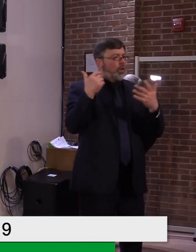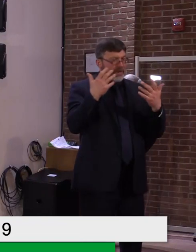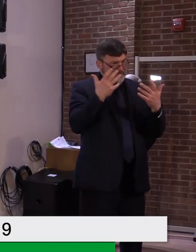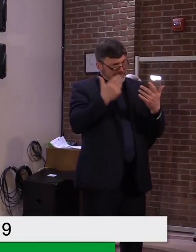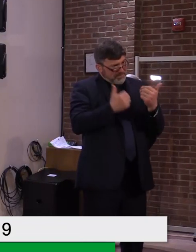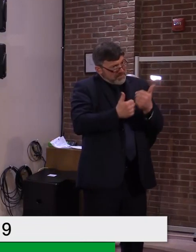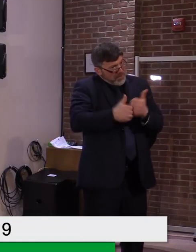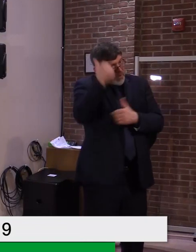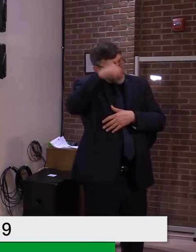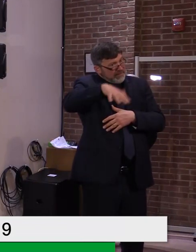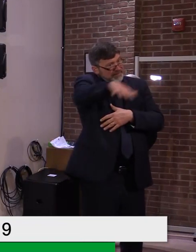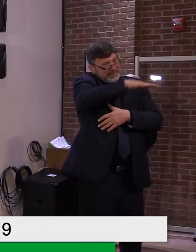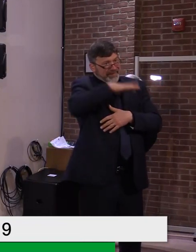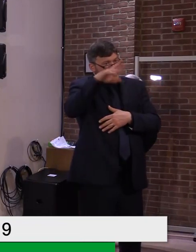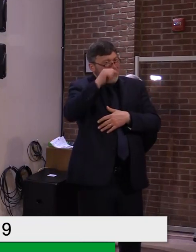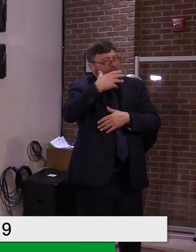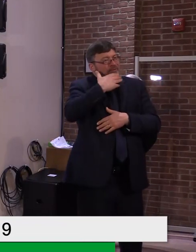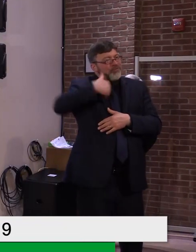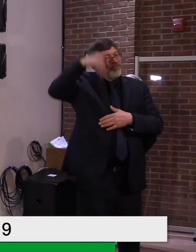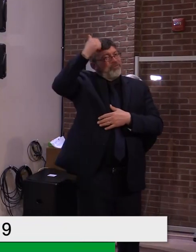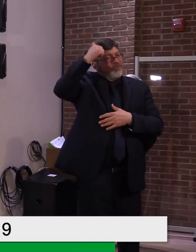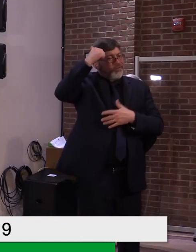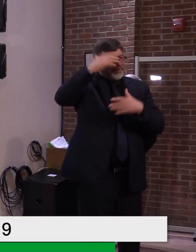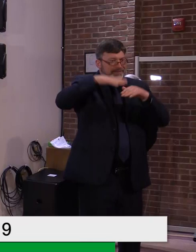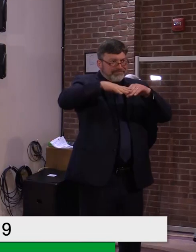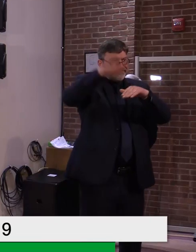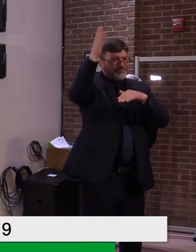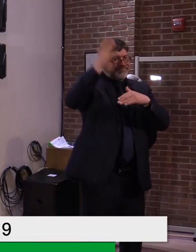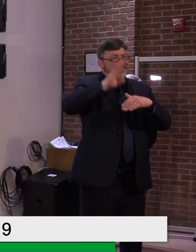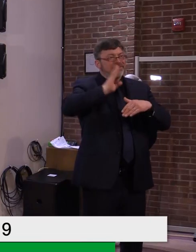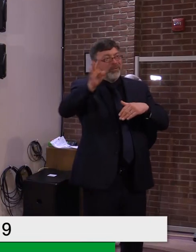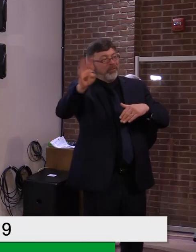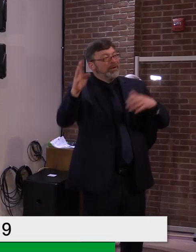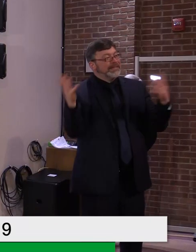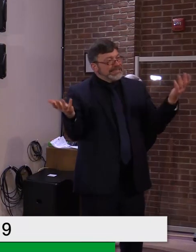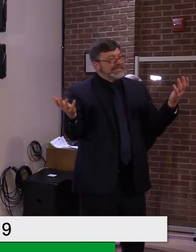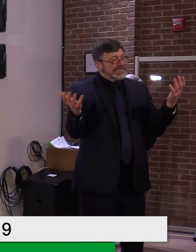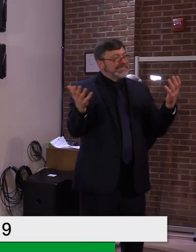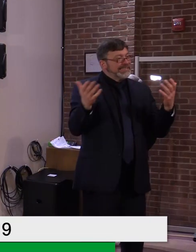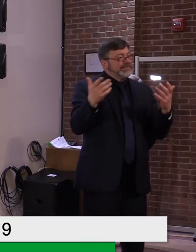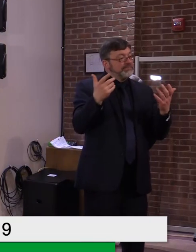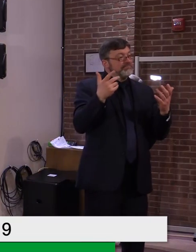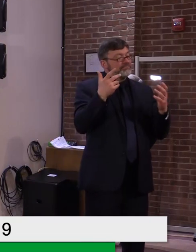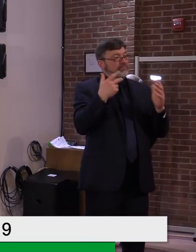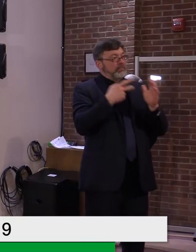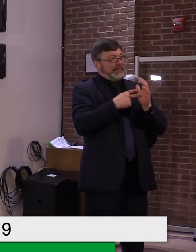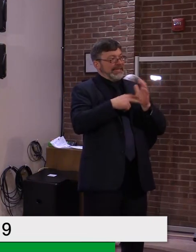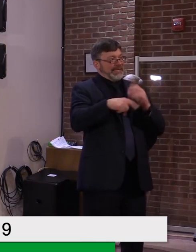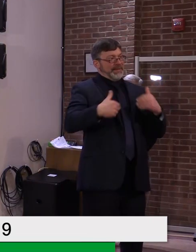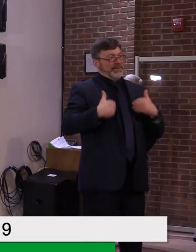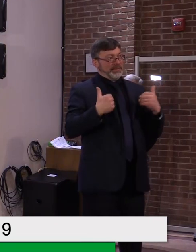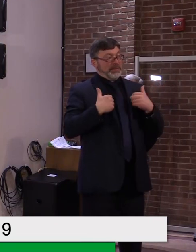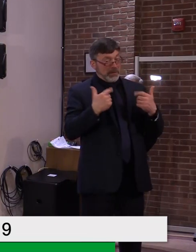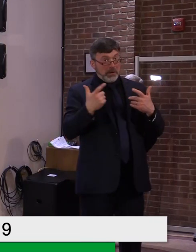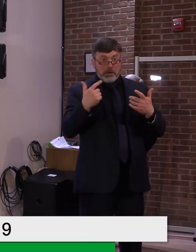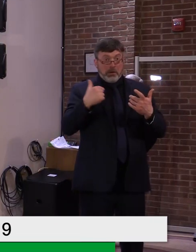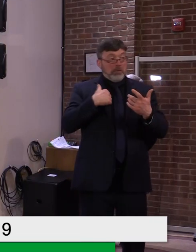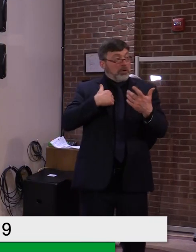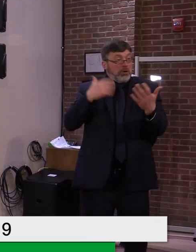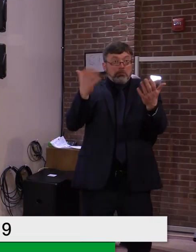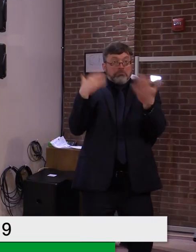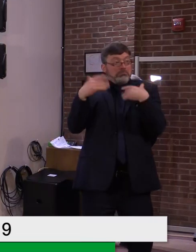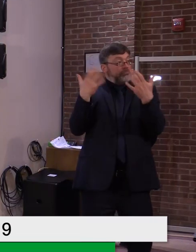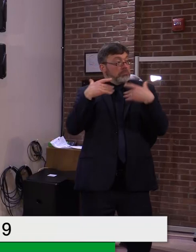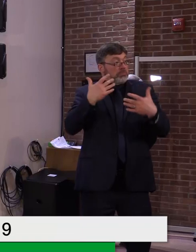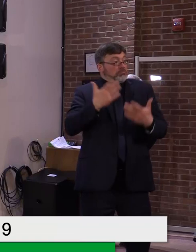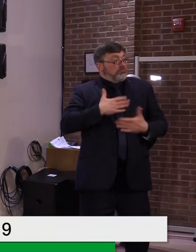diversity, and I believe that accepting of more refugees would help us in every regard. So